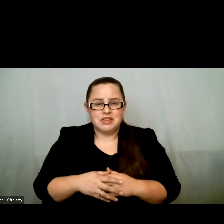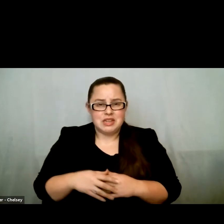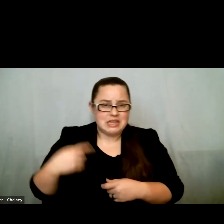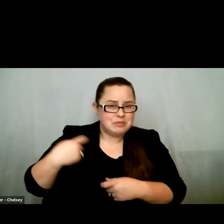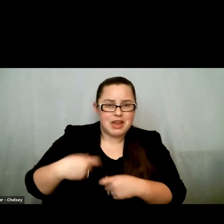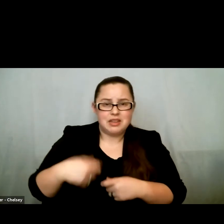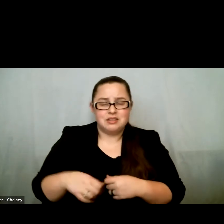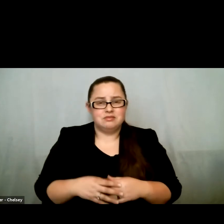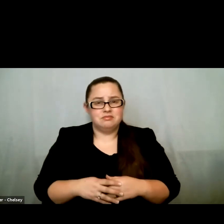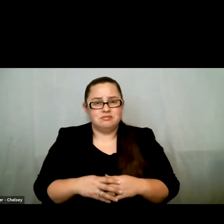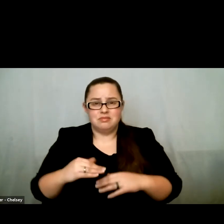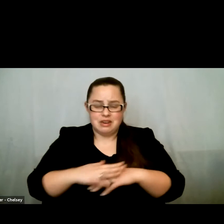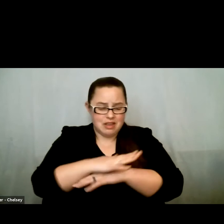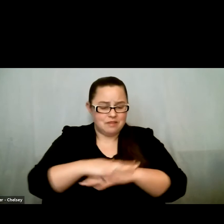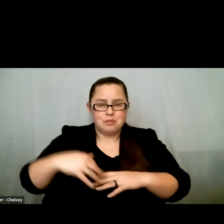Native American,